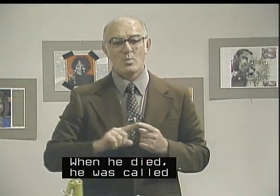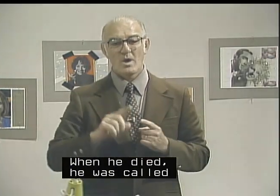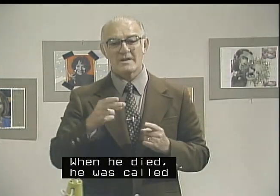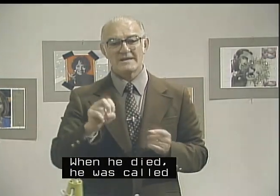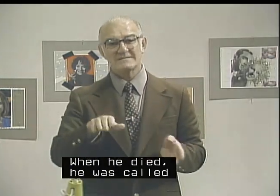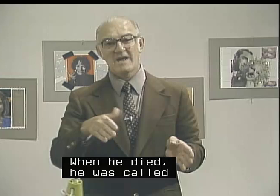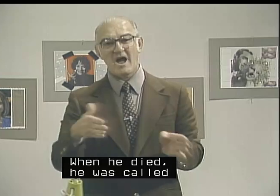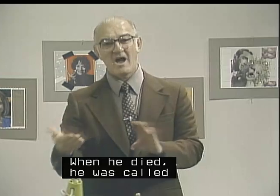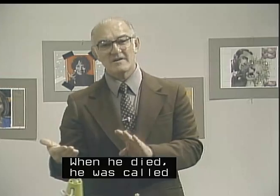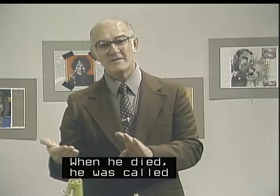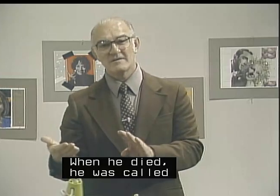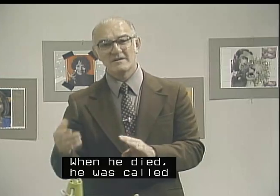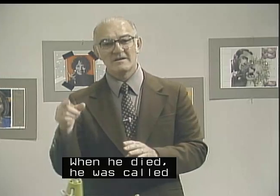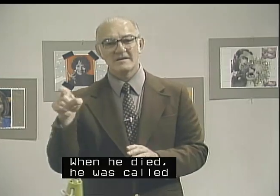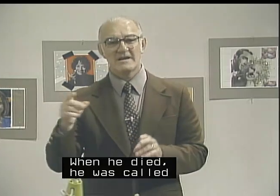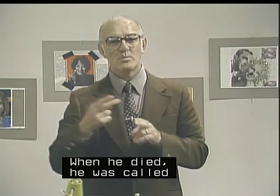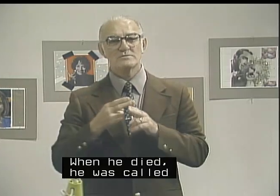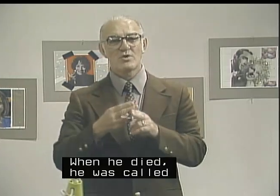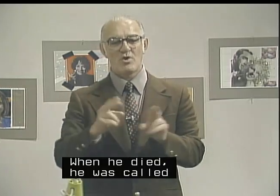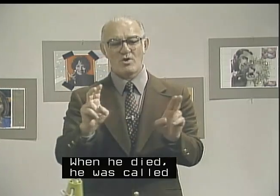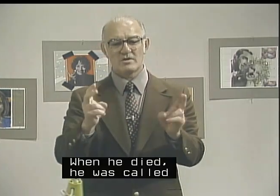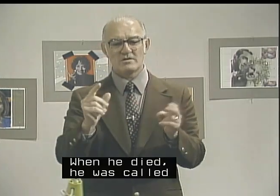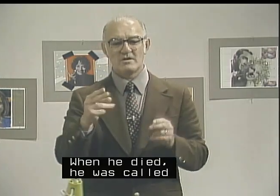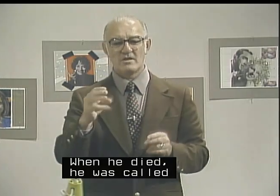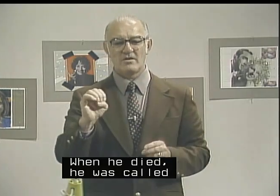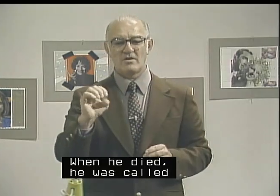When he died, he was called the